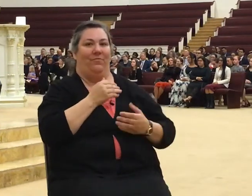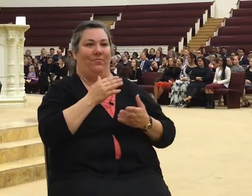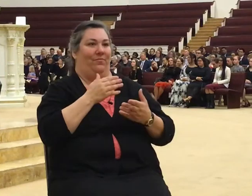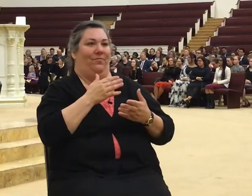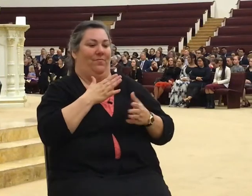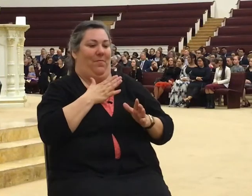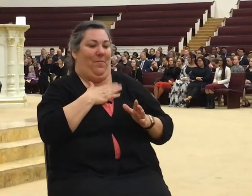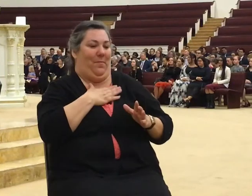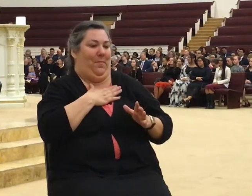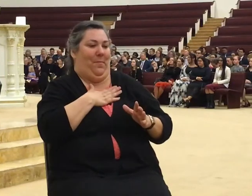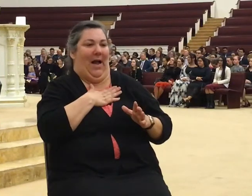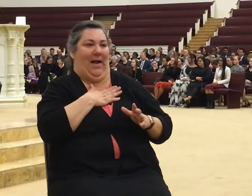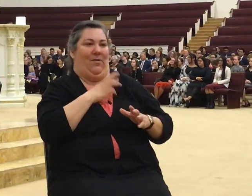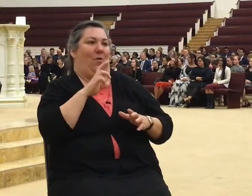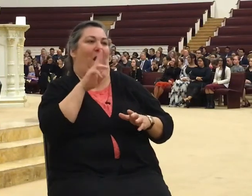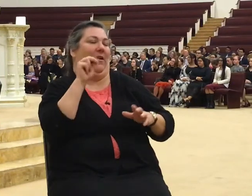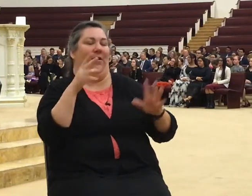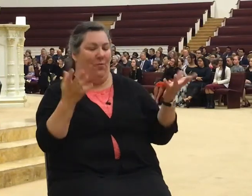That's my run.